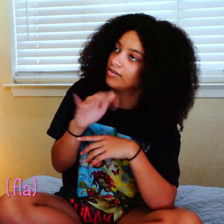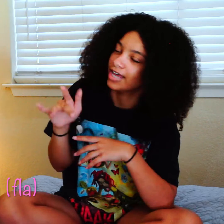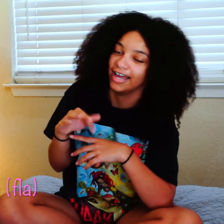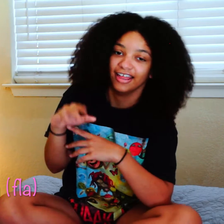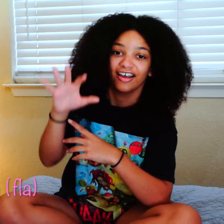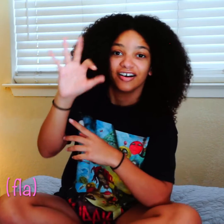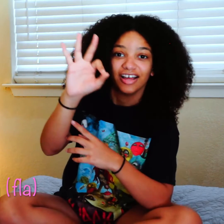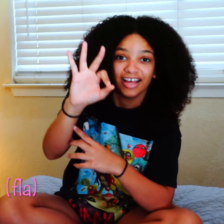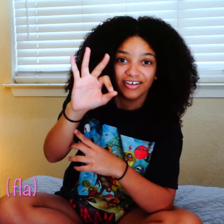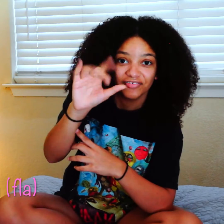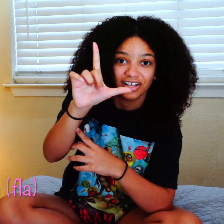that.